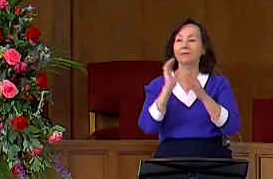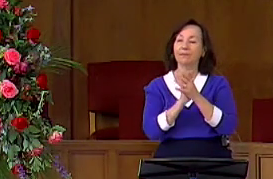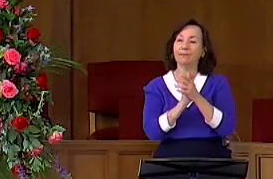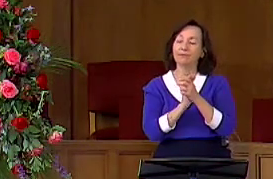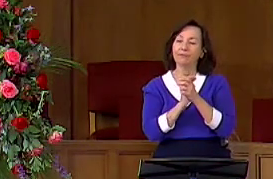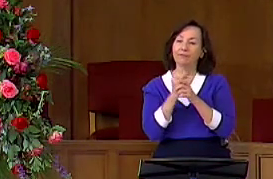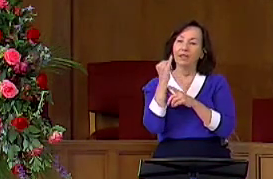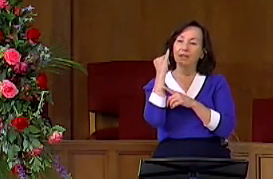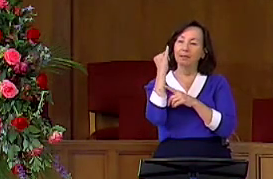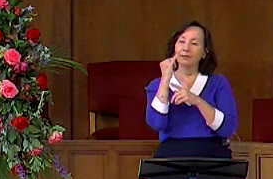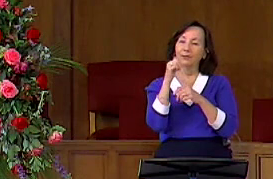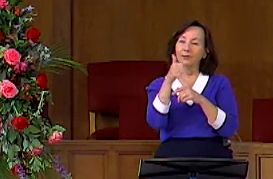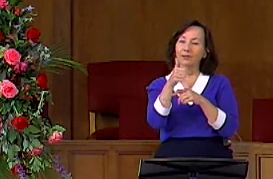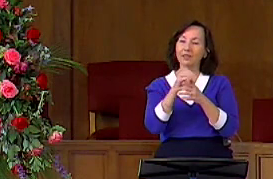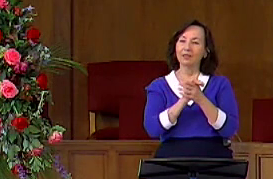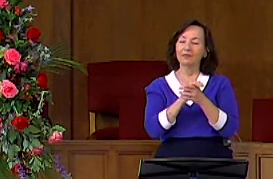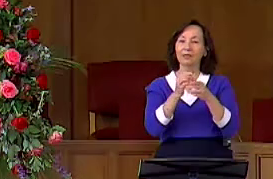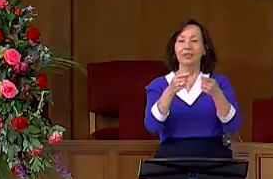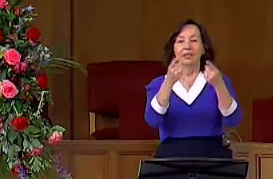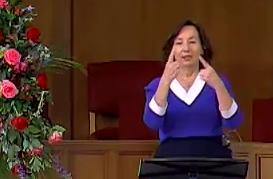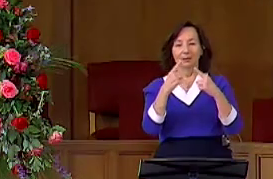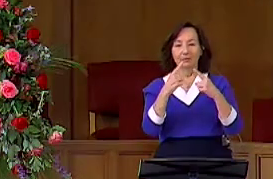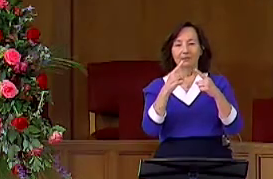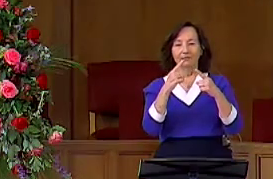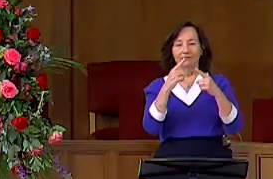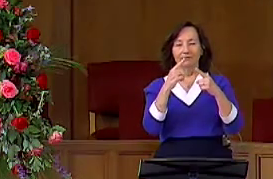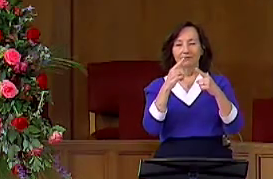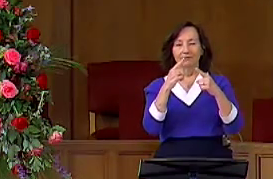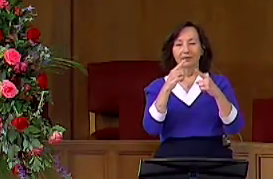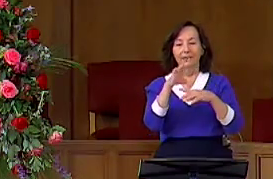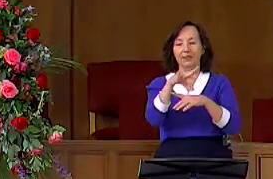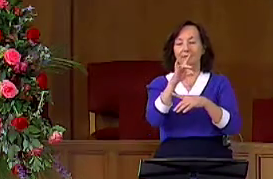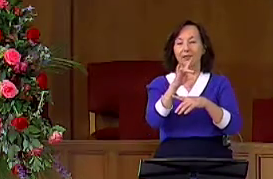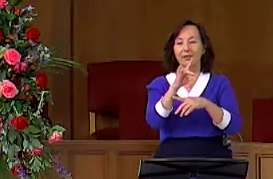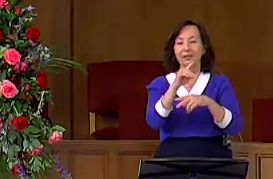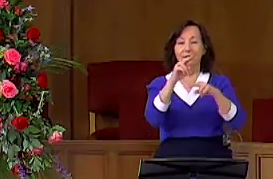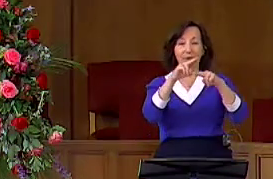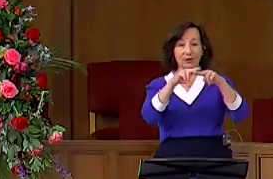Imagine yourself. You come in, you find your pew,